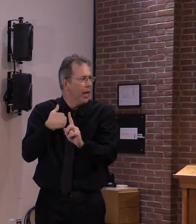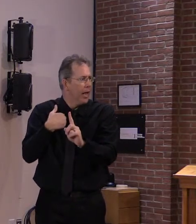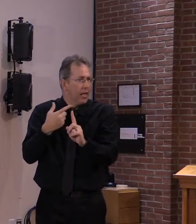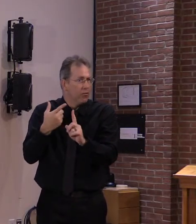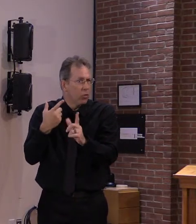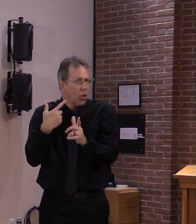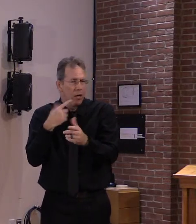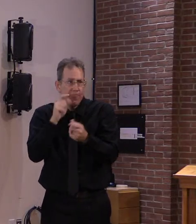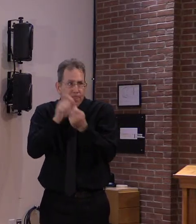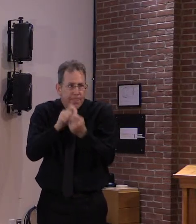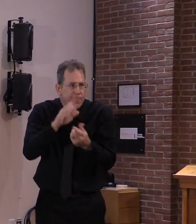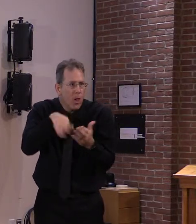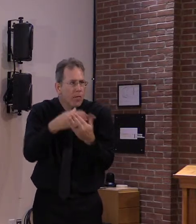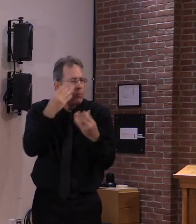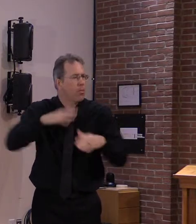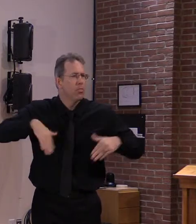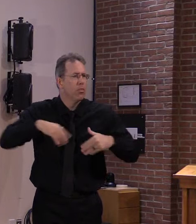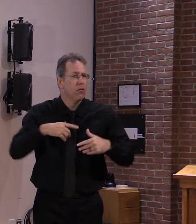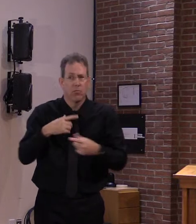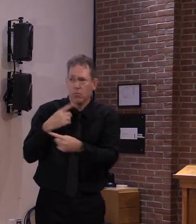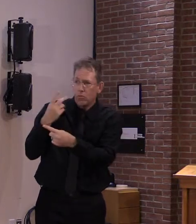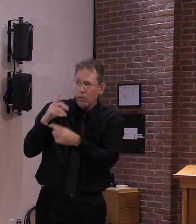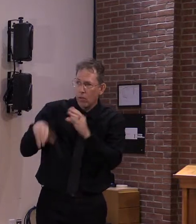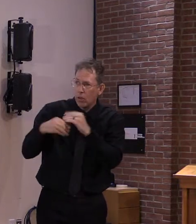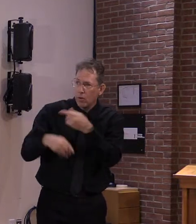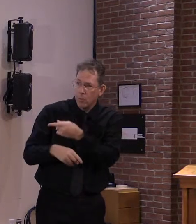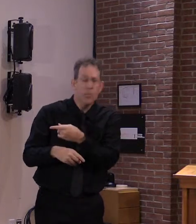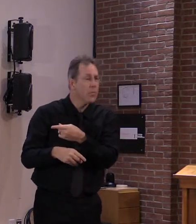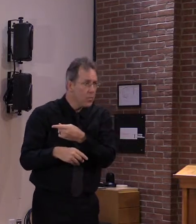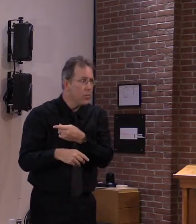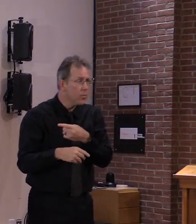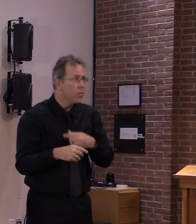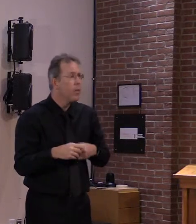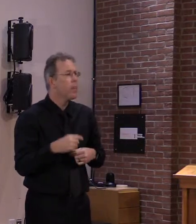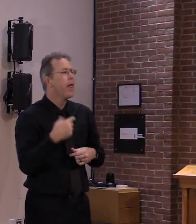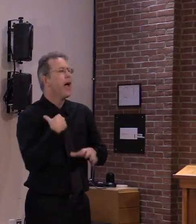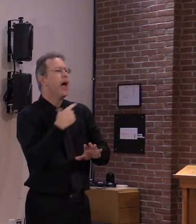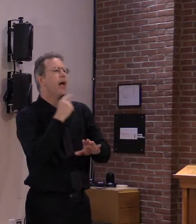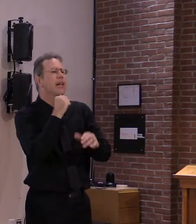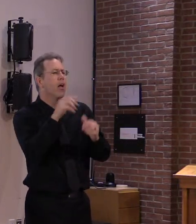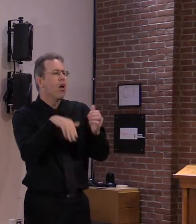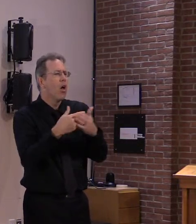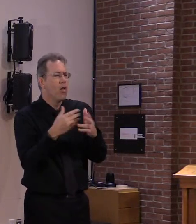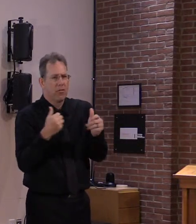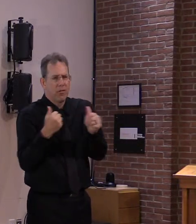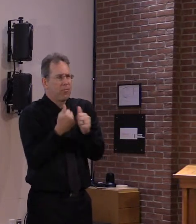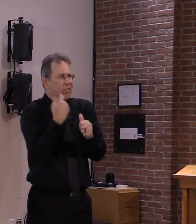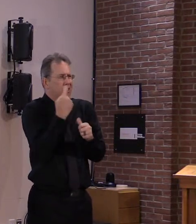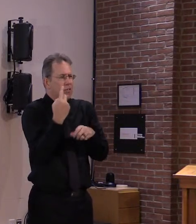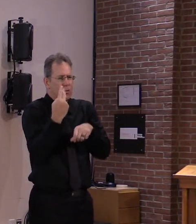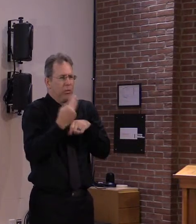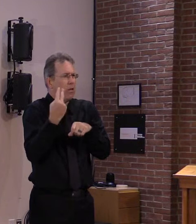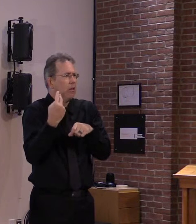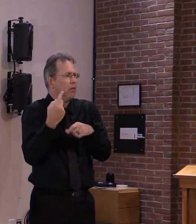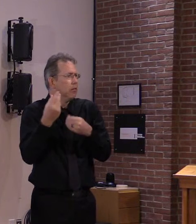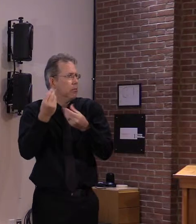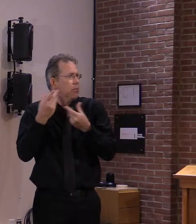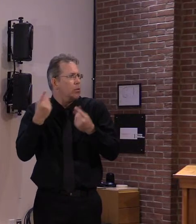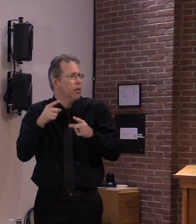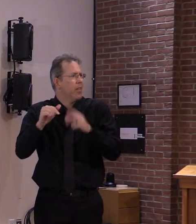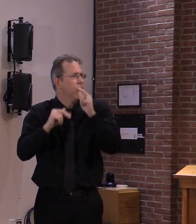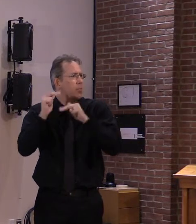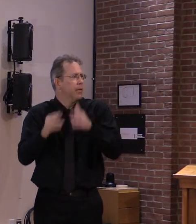one hand, it's hard to contemplate how that testing might provide useful information from an accountability standpoint. But on the other hand, we need to